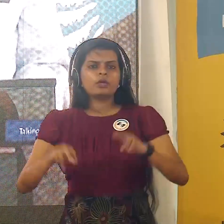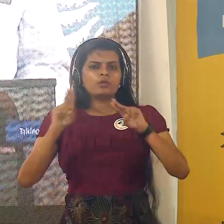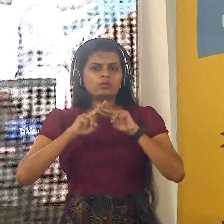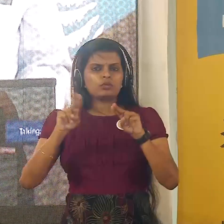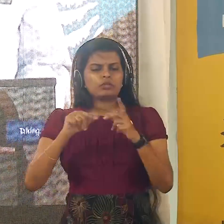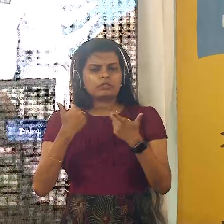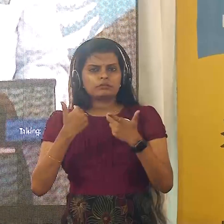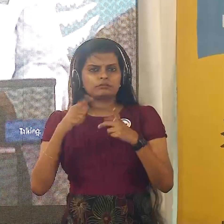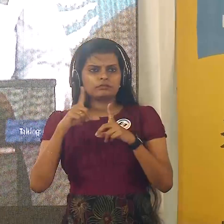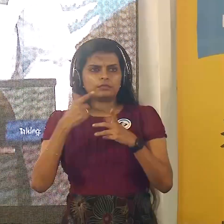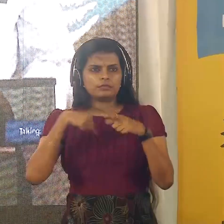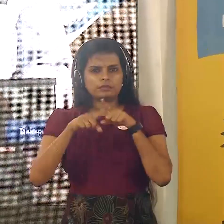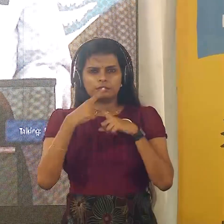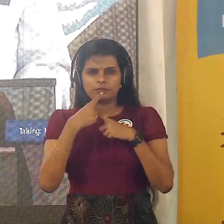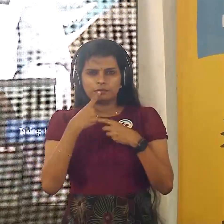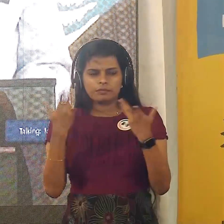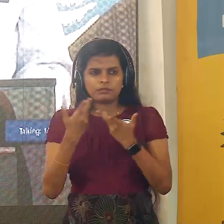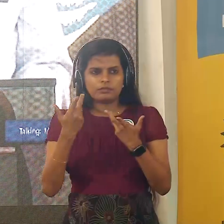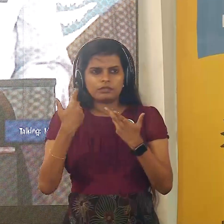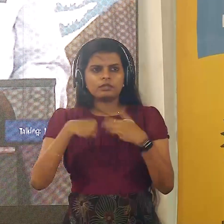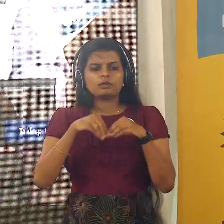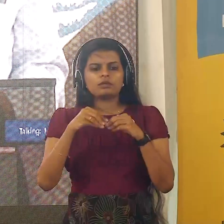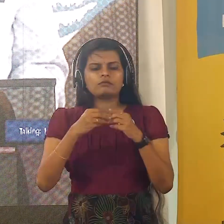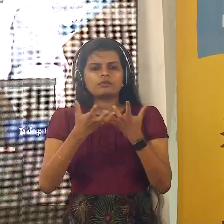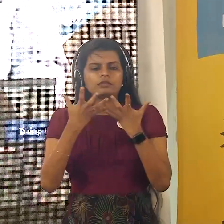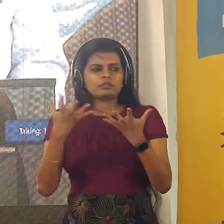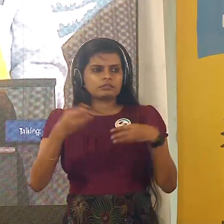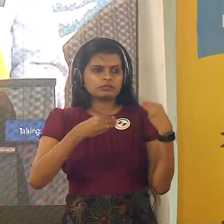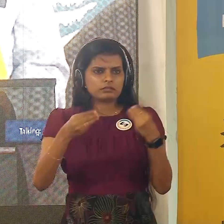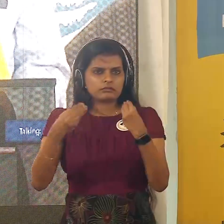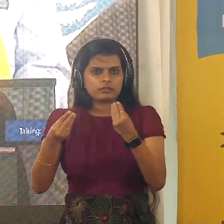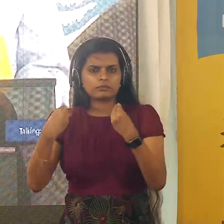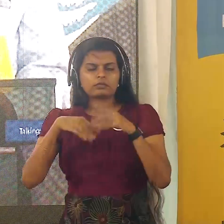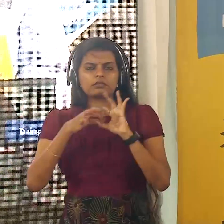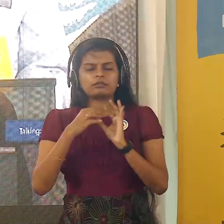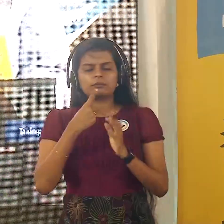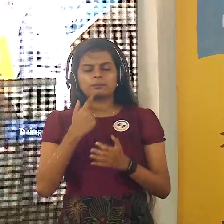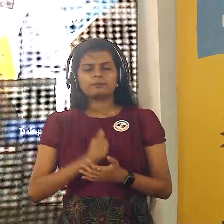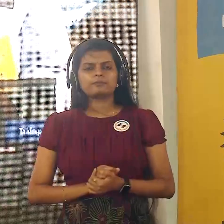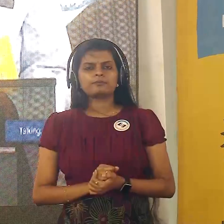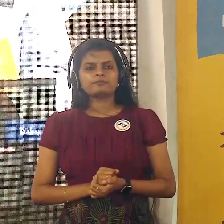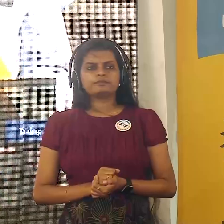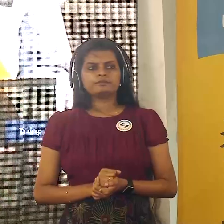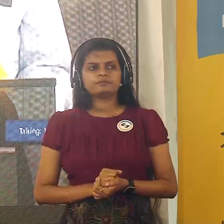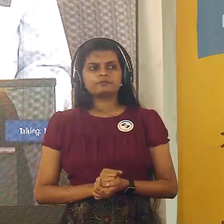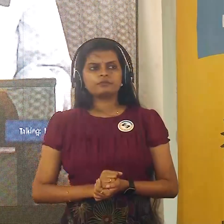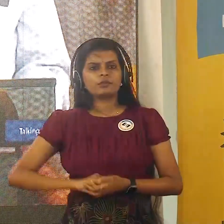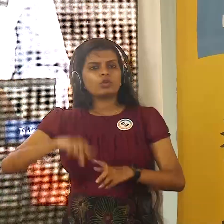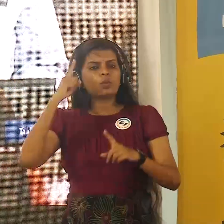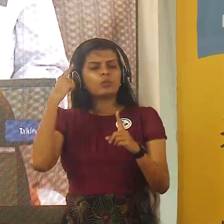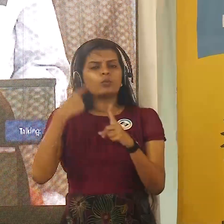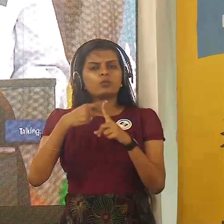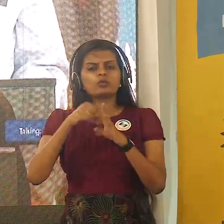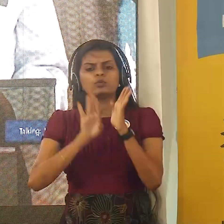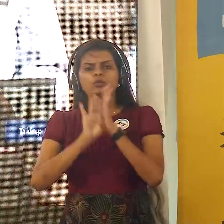of an economy. If you are concerned about distributional issues, as in fact you should be. Can we say it's positive growth if